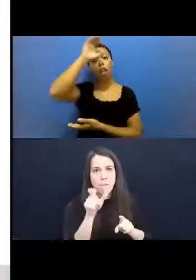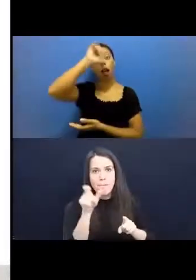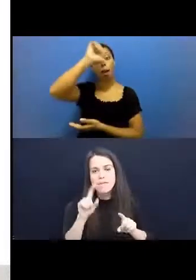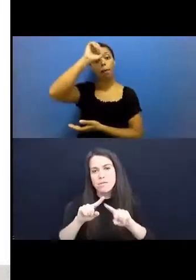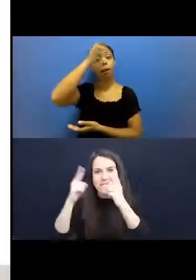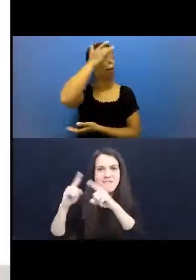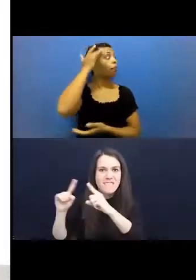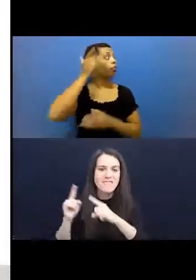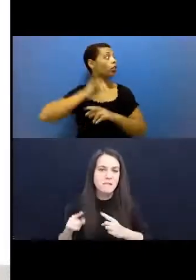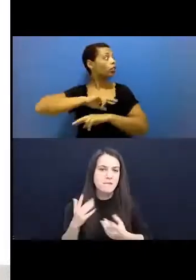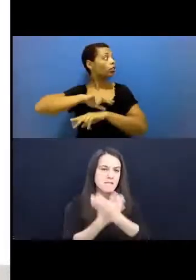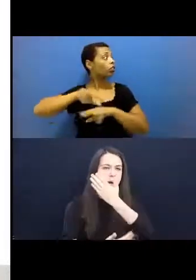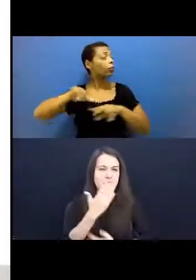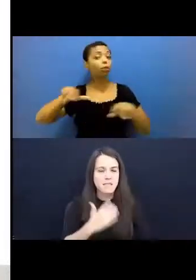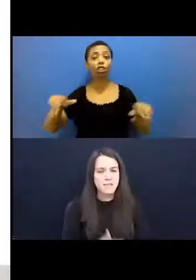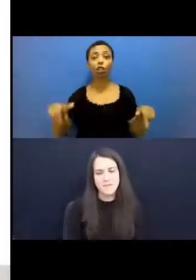disabilities.